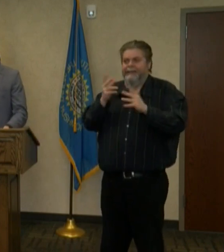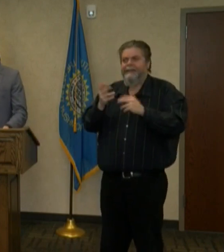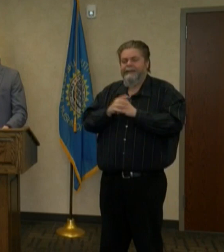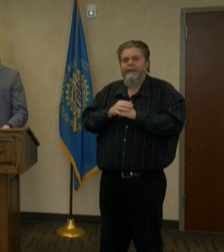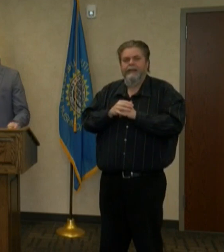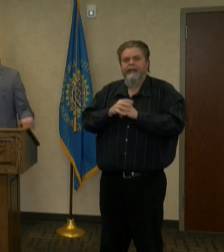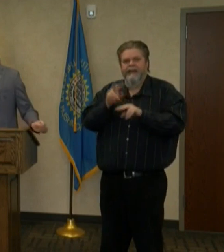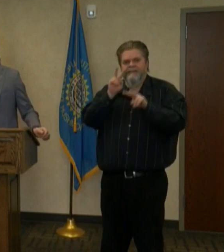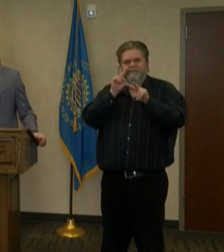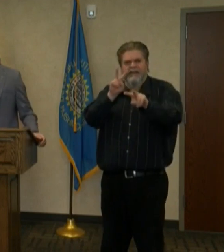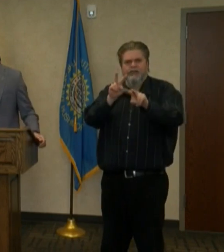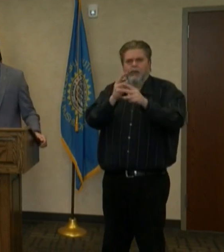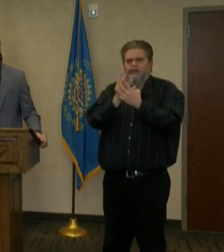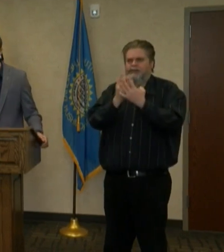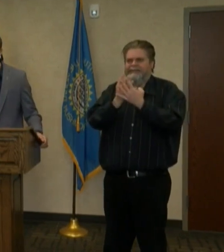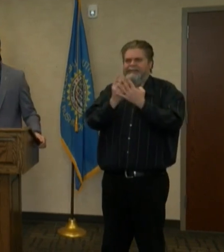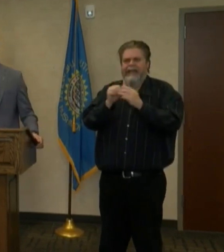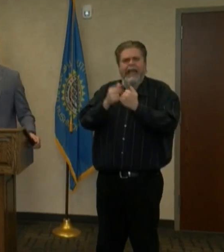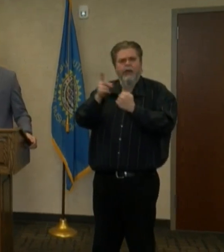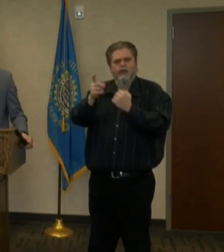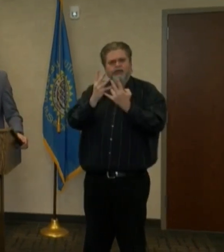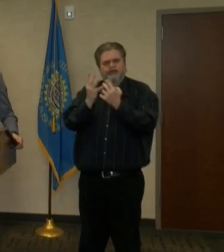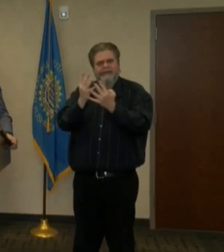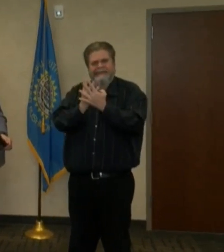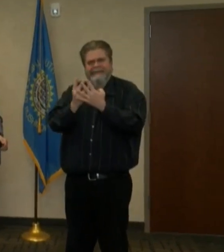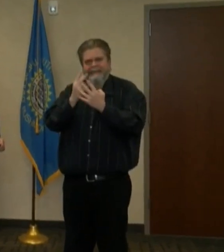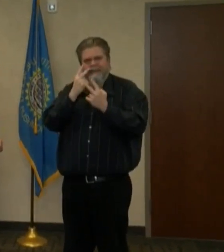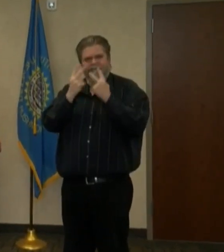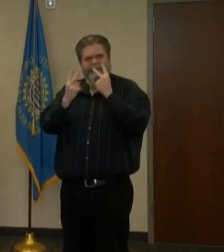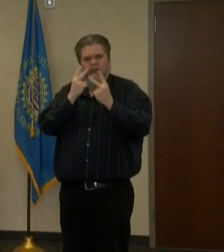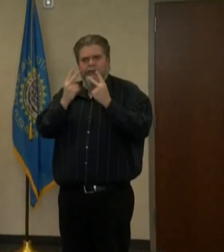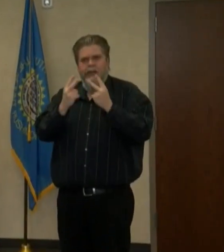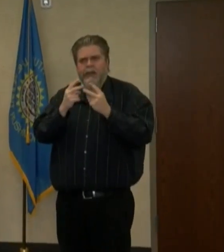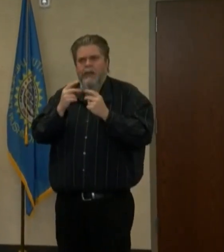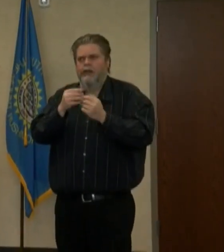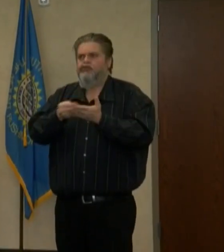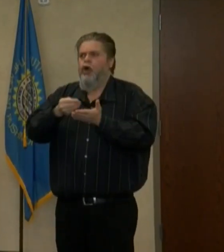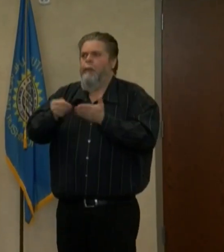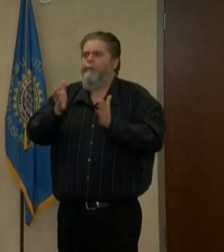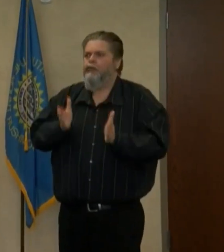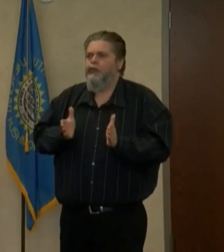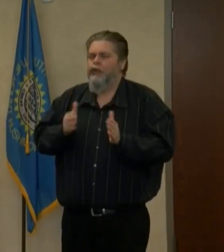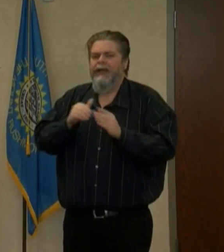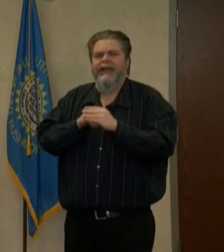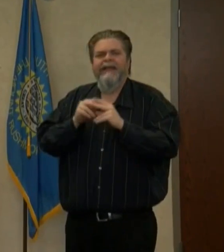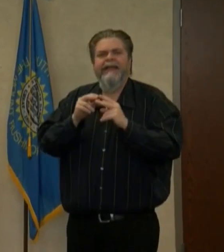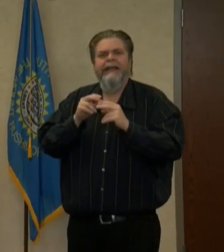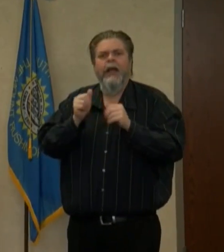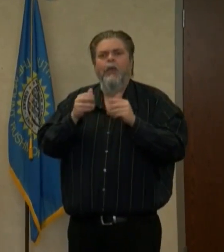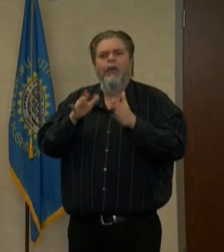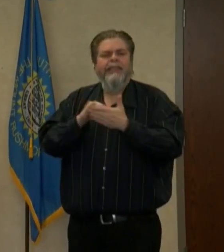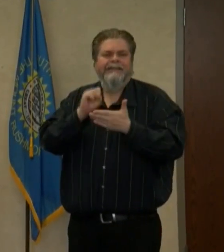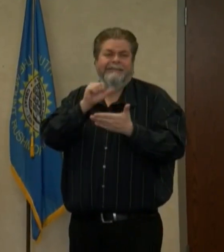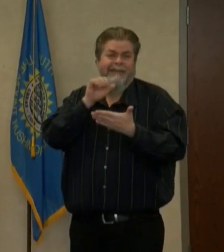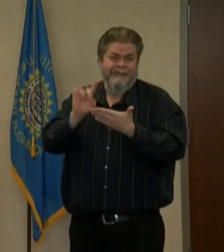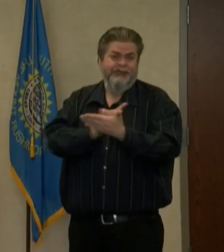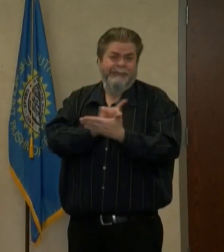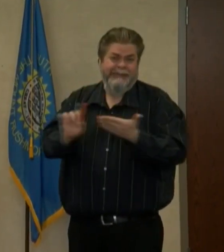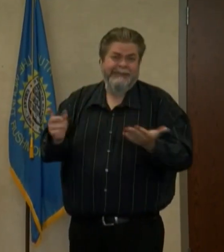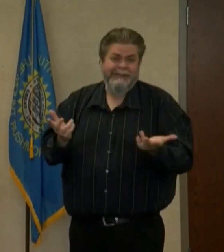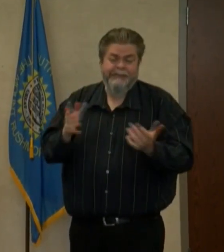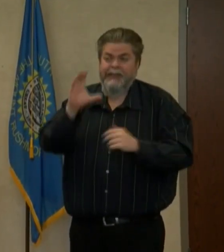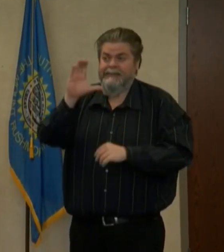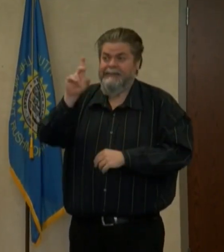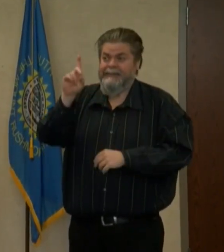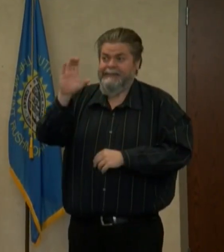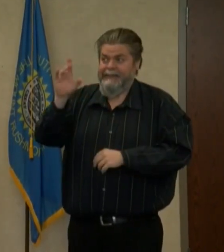Visually screening, how do you visually screen shoppers in a business? And do that in a non-discriminatory fashion. The CDC over